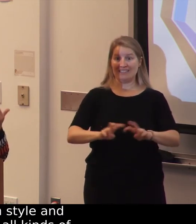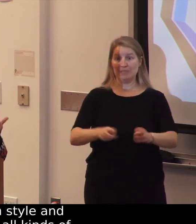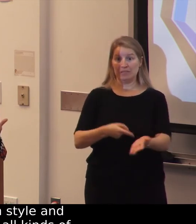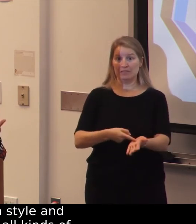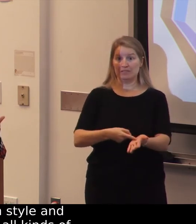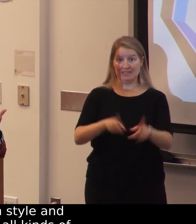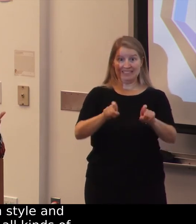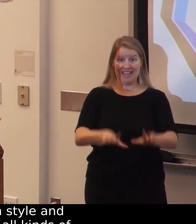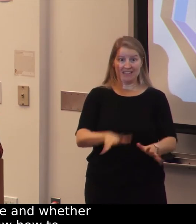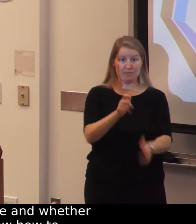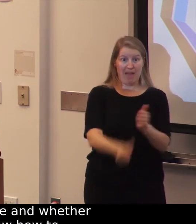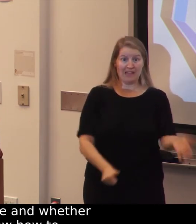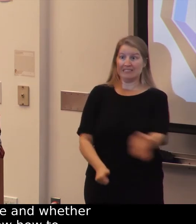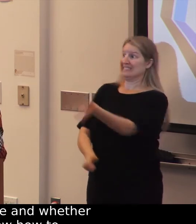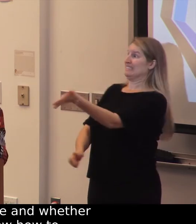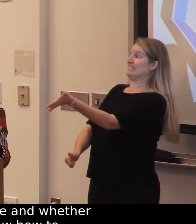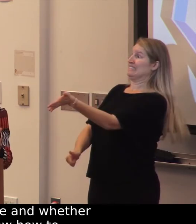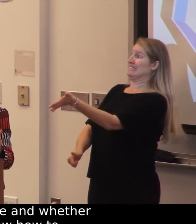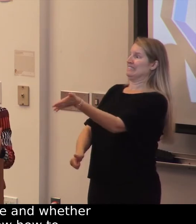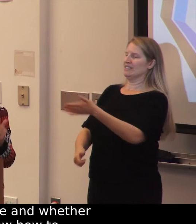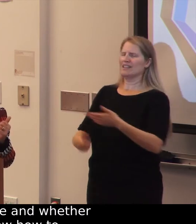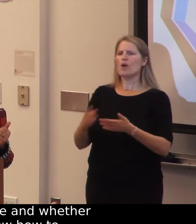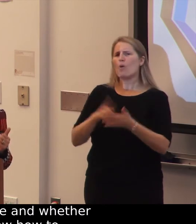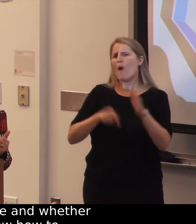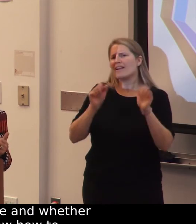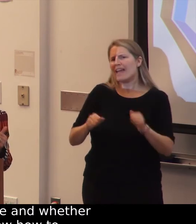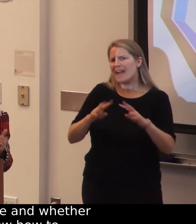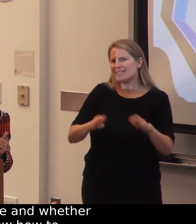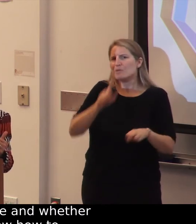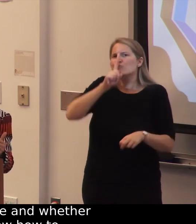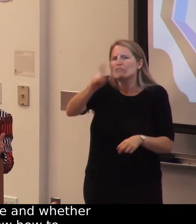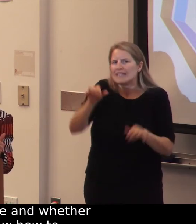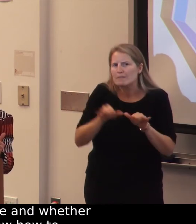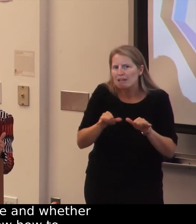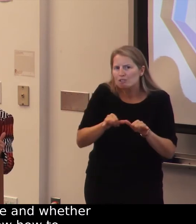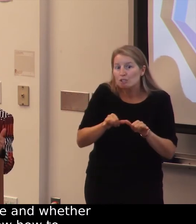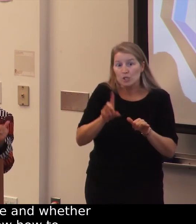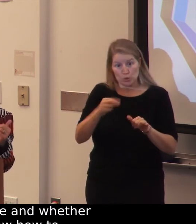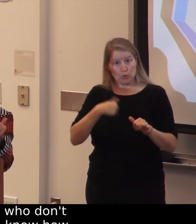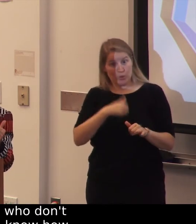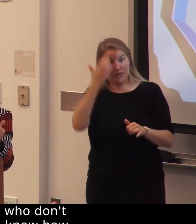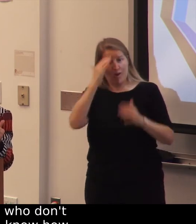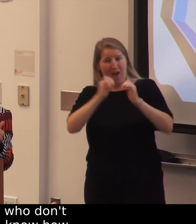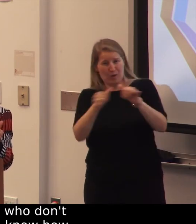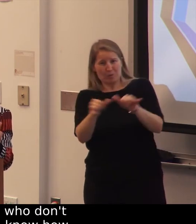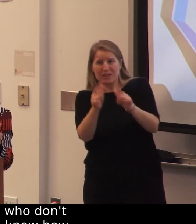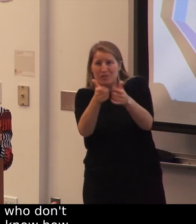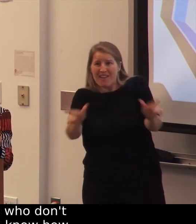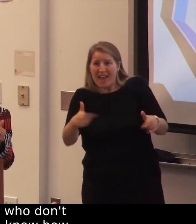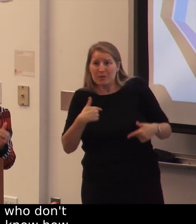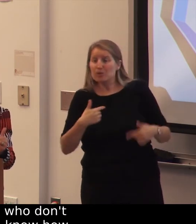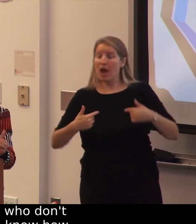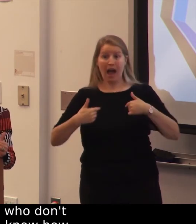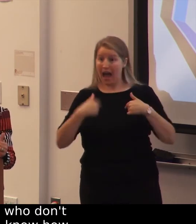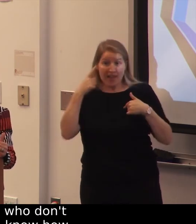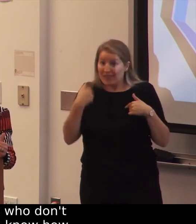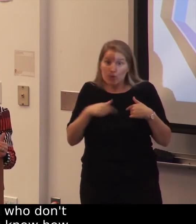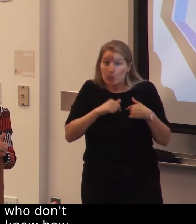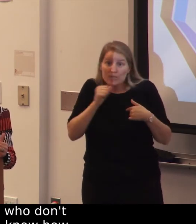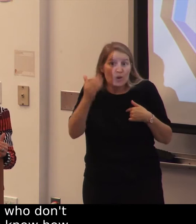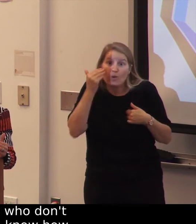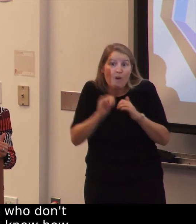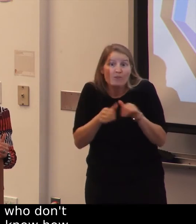kinds of debates about what assessment can measure and whether we know how to measure language. I'm one of those that don't think we know how to